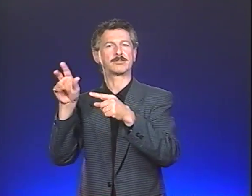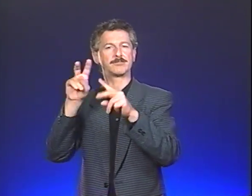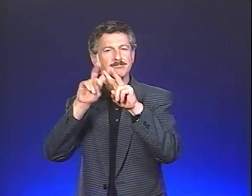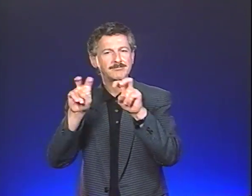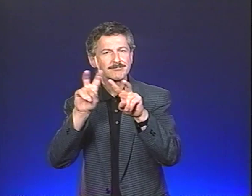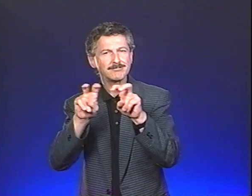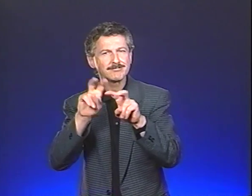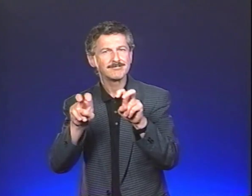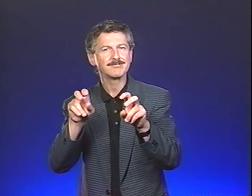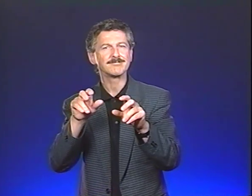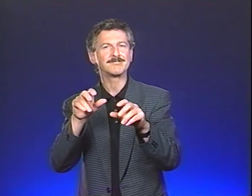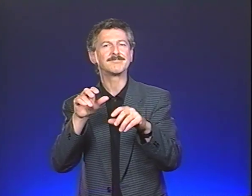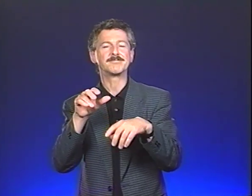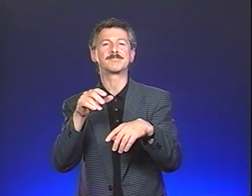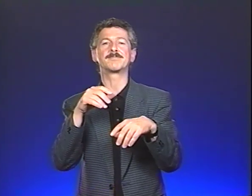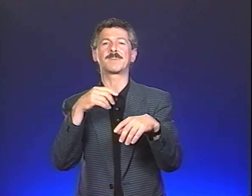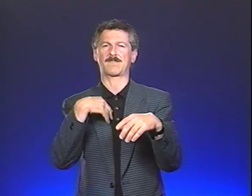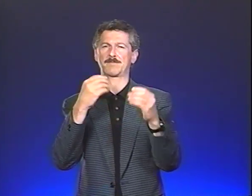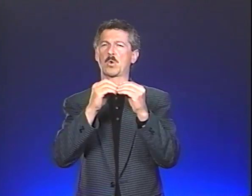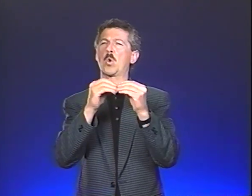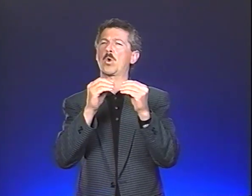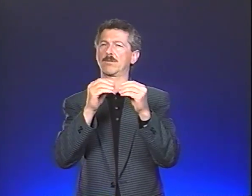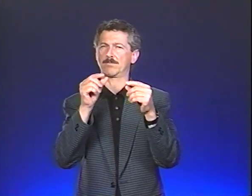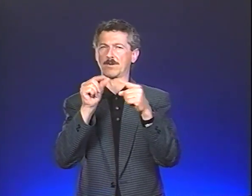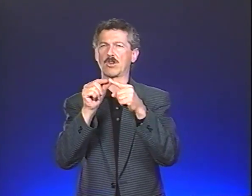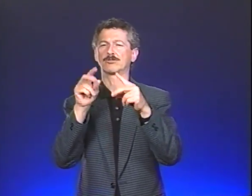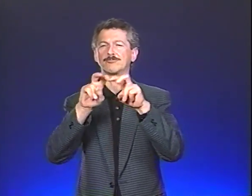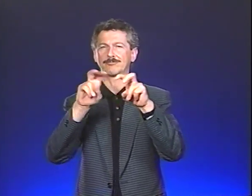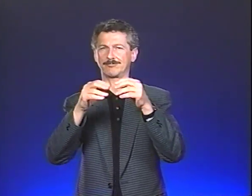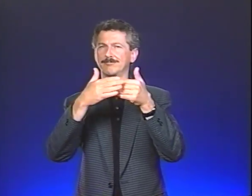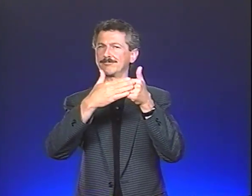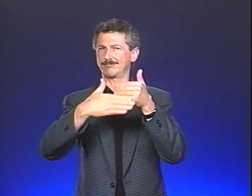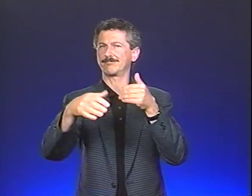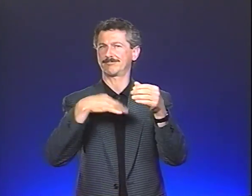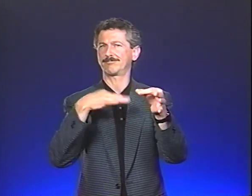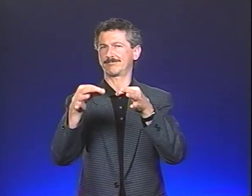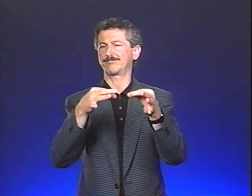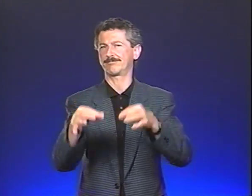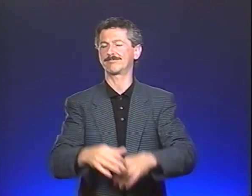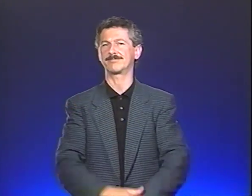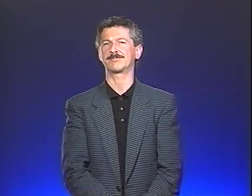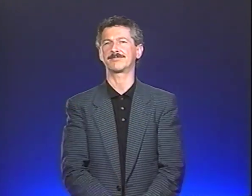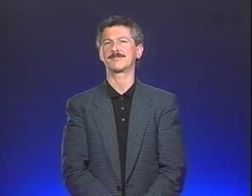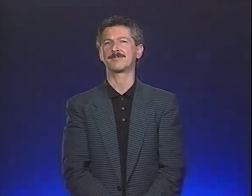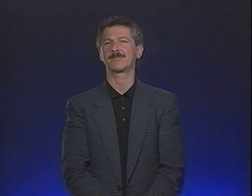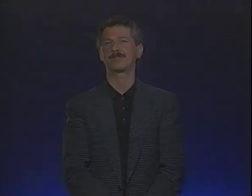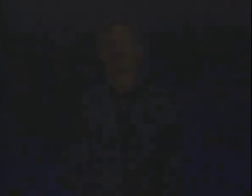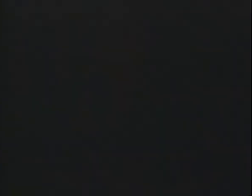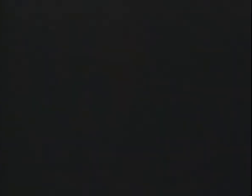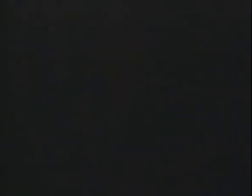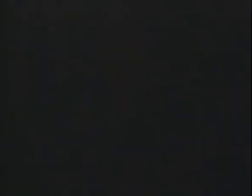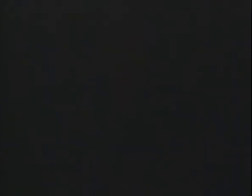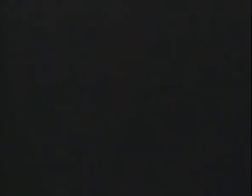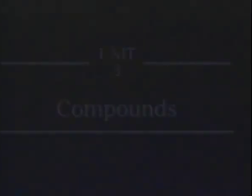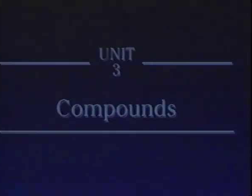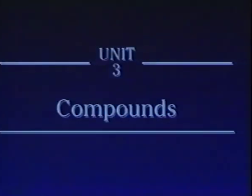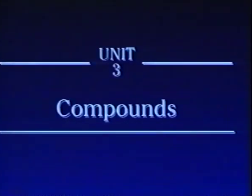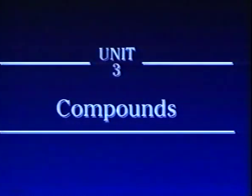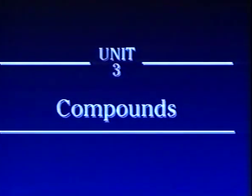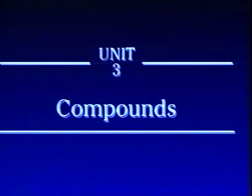noun-verb pairs. This is an example of morphology, and we'll be sharing more in the next several units.